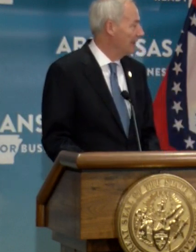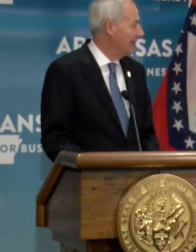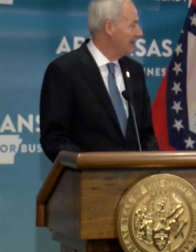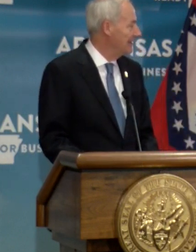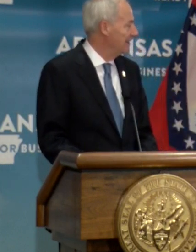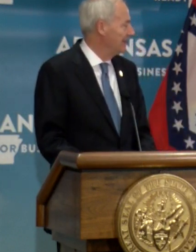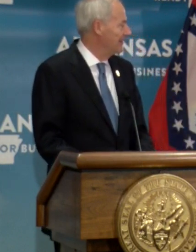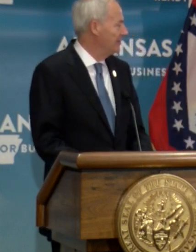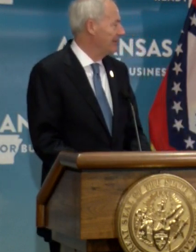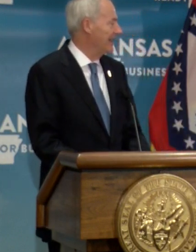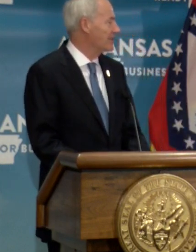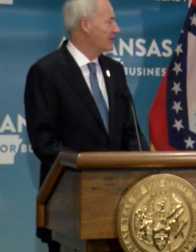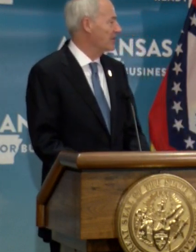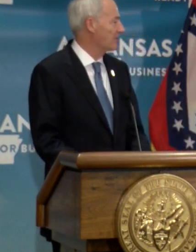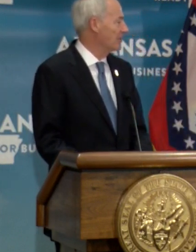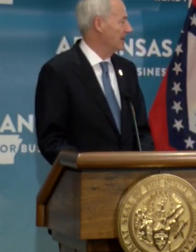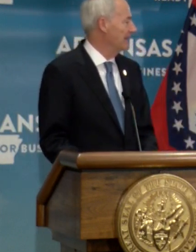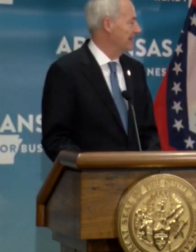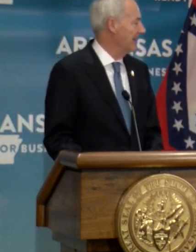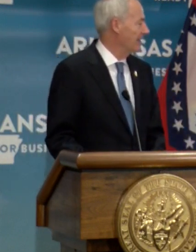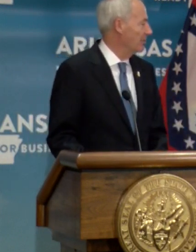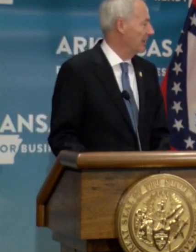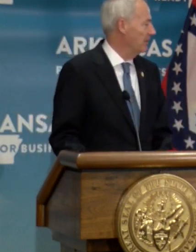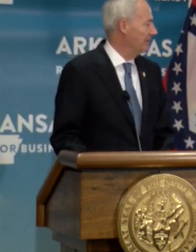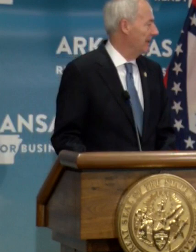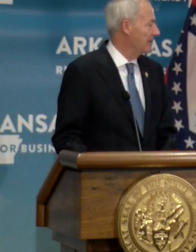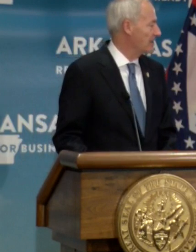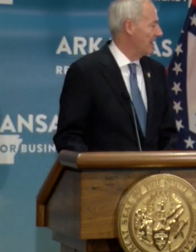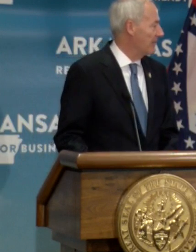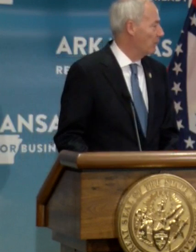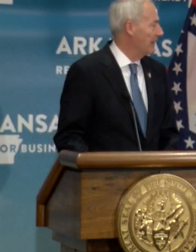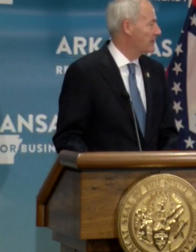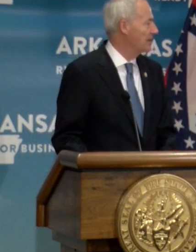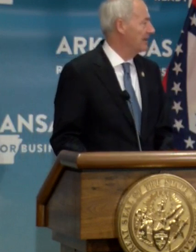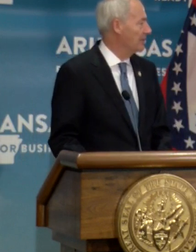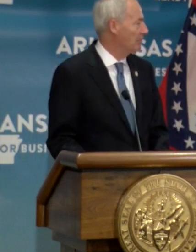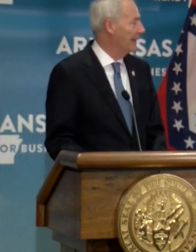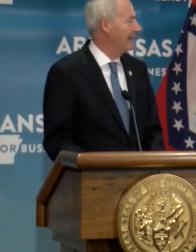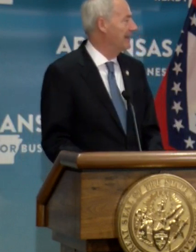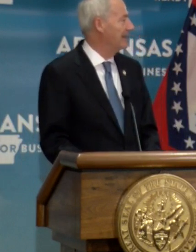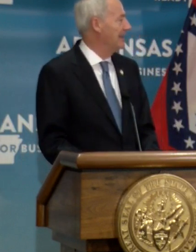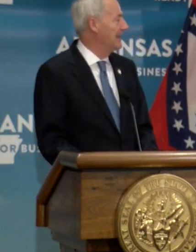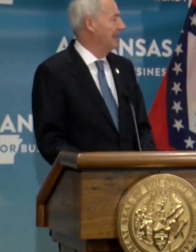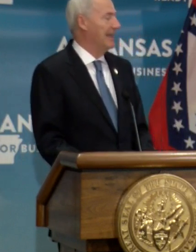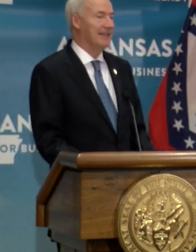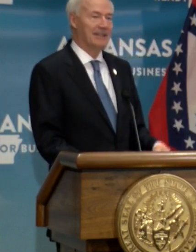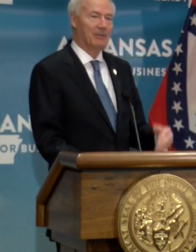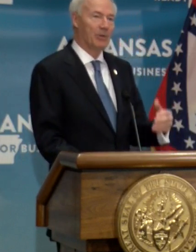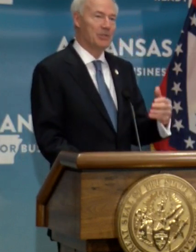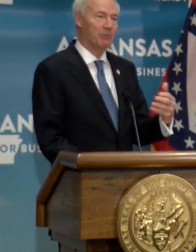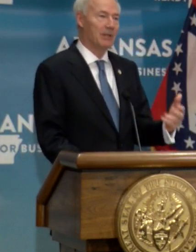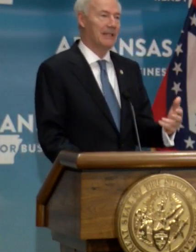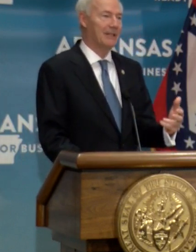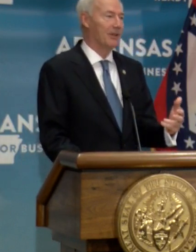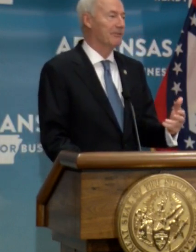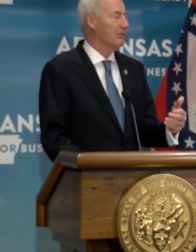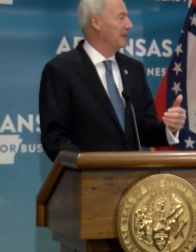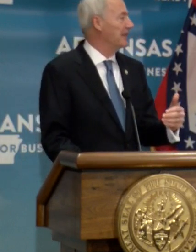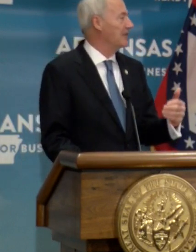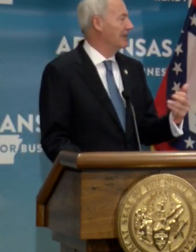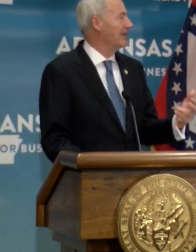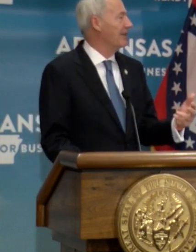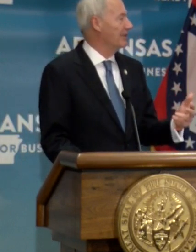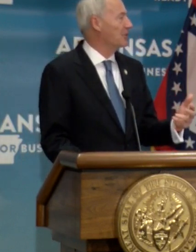in the green. You've got central in the yellow, and you've got southwest in the red. And what you really learn